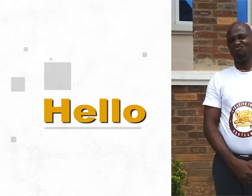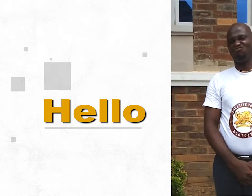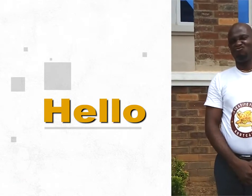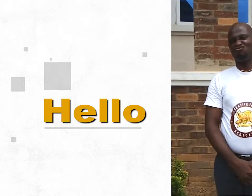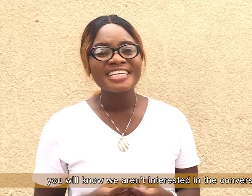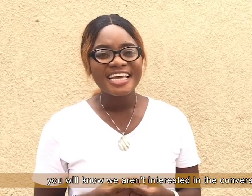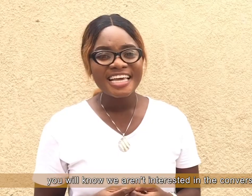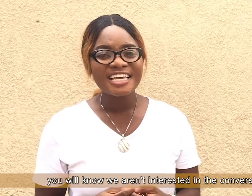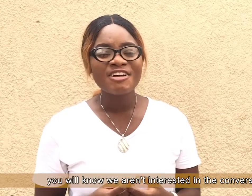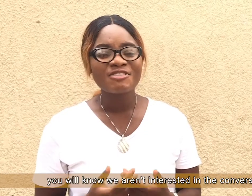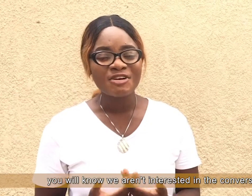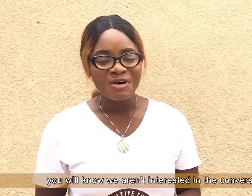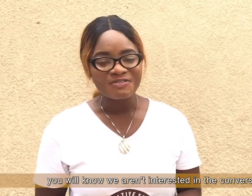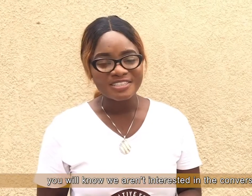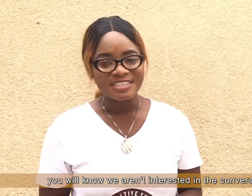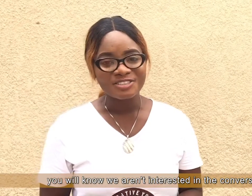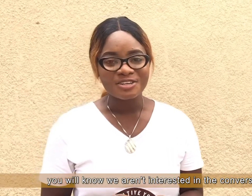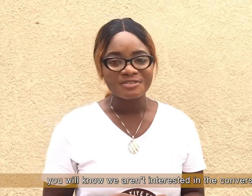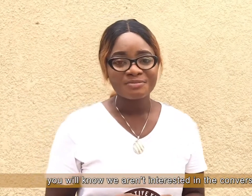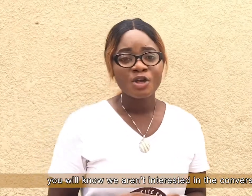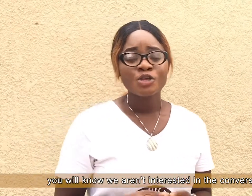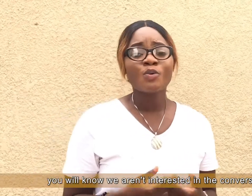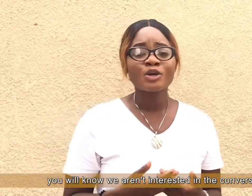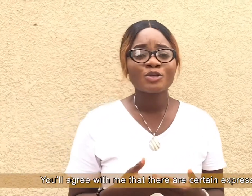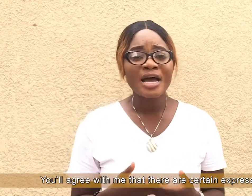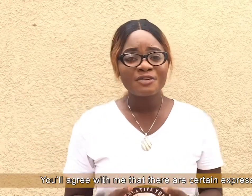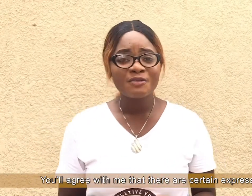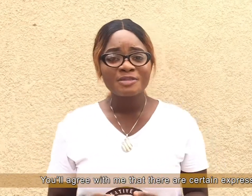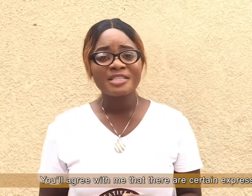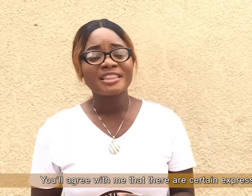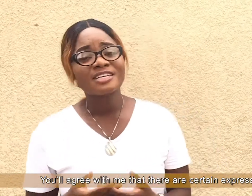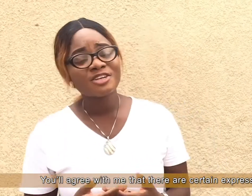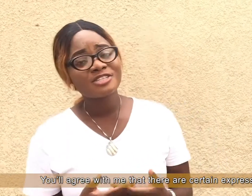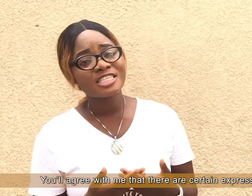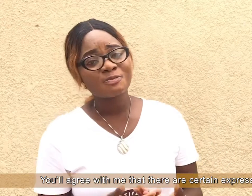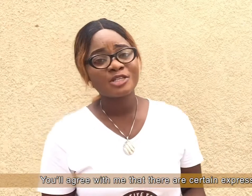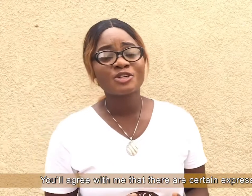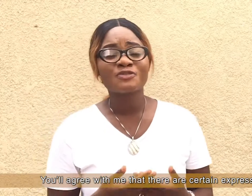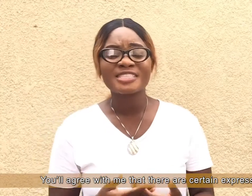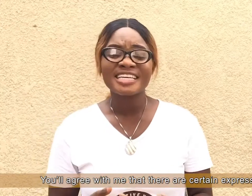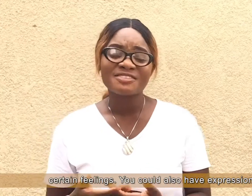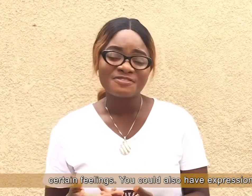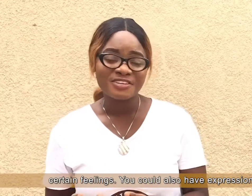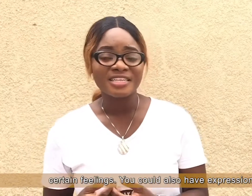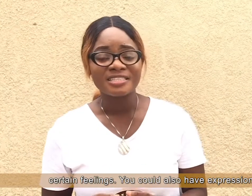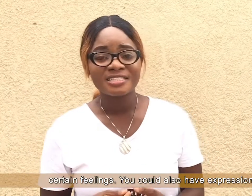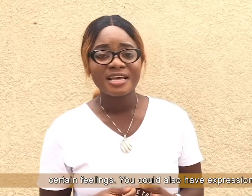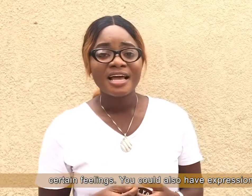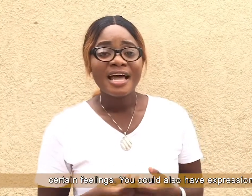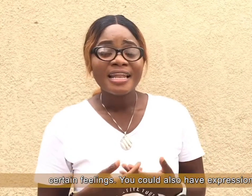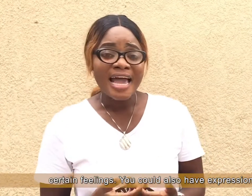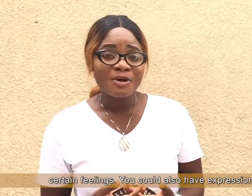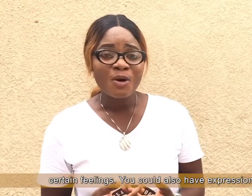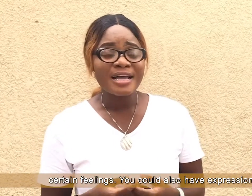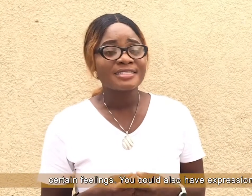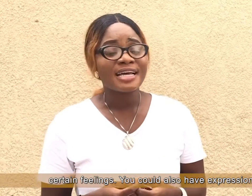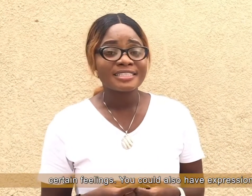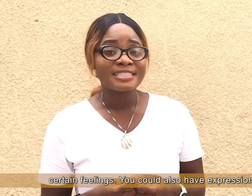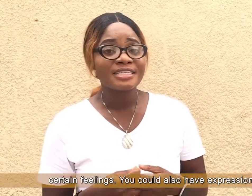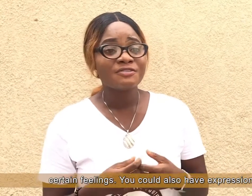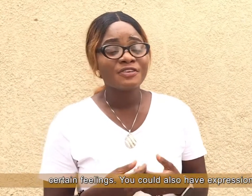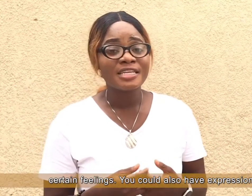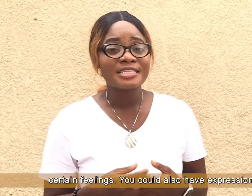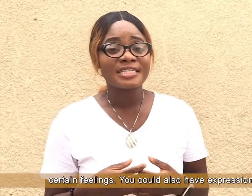aren't interested in the conversation. You also agree with me that there are certain expressions for certain feelings. Likewise,